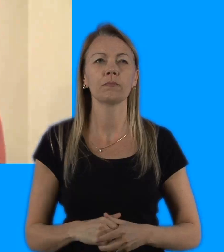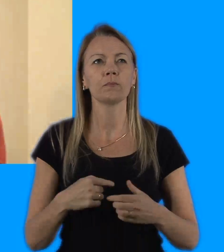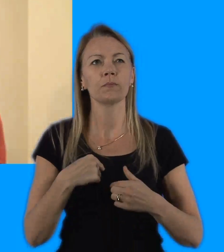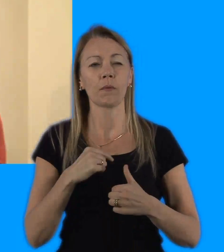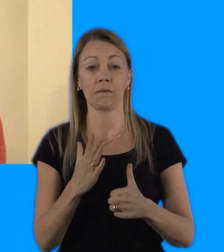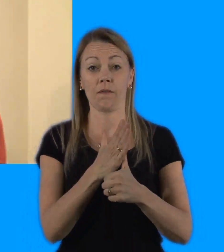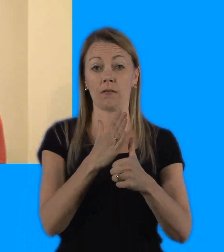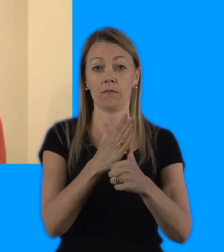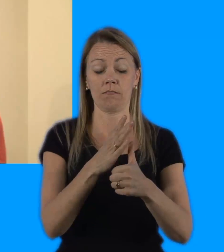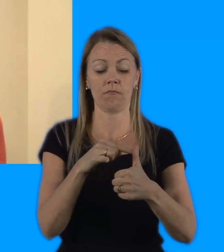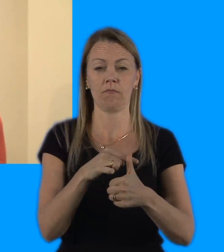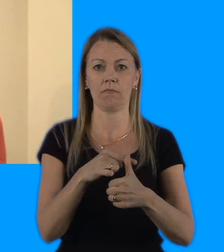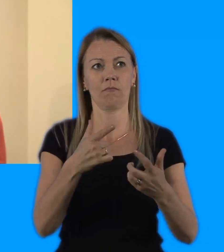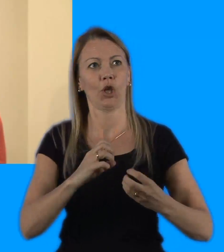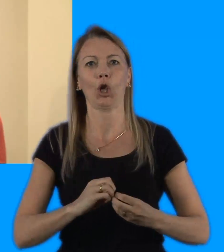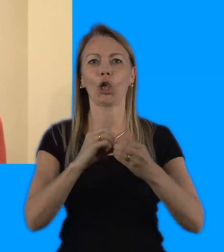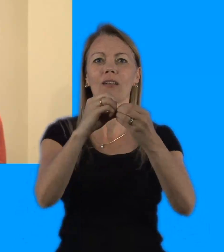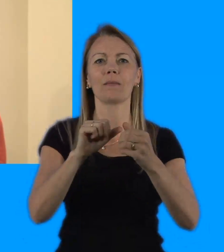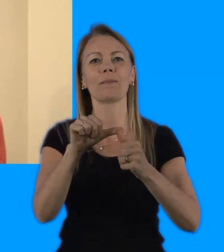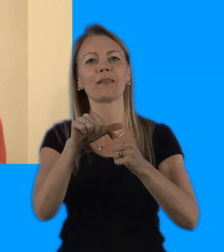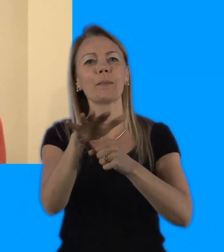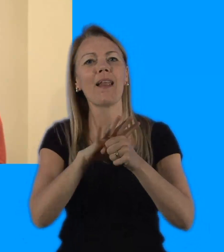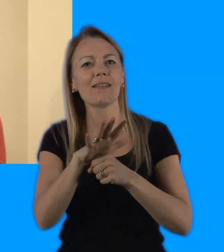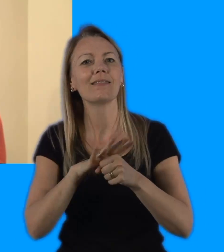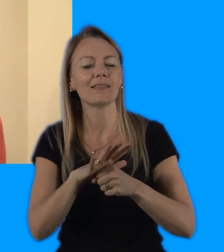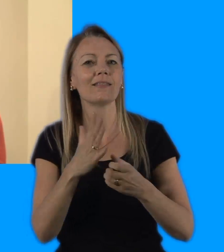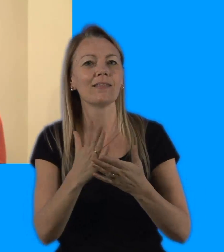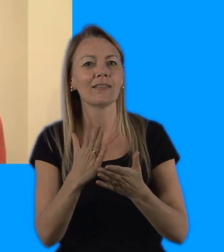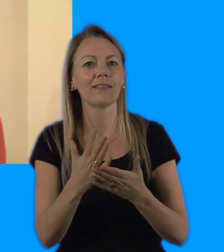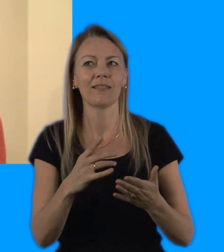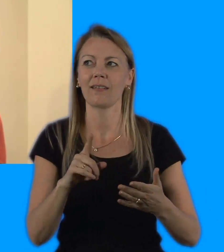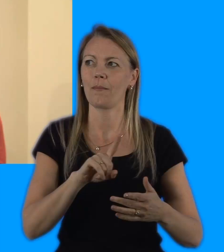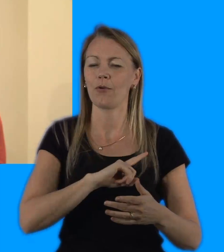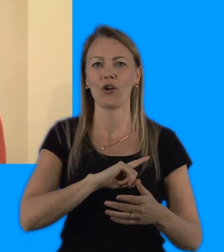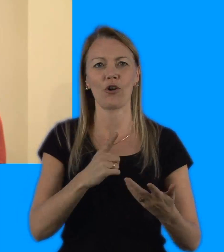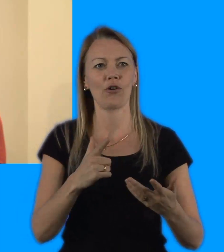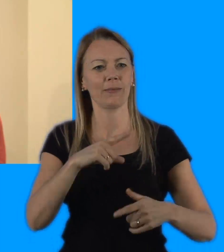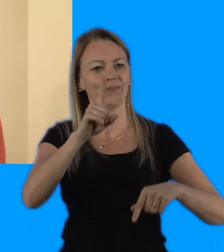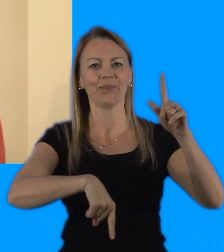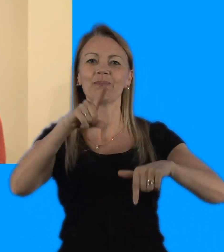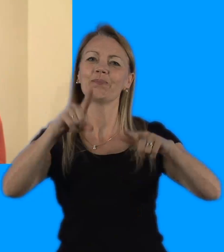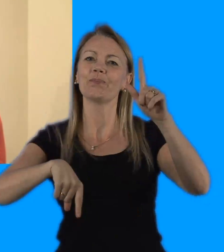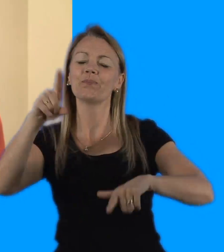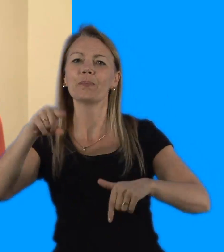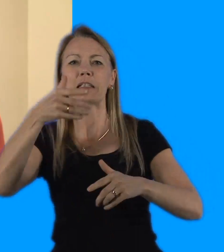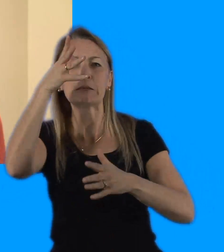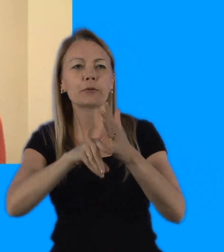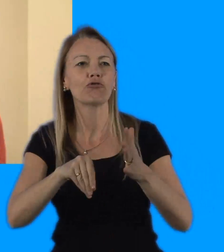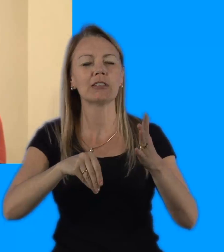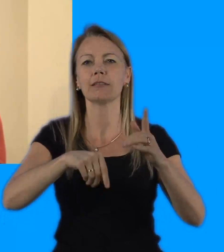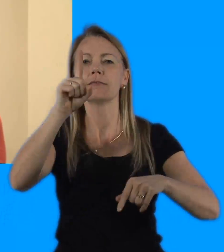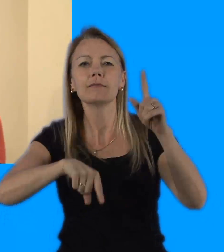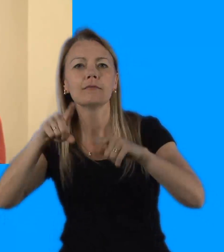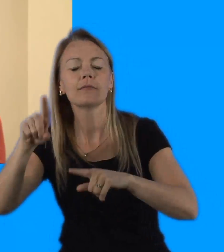I think for the first thing would be a much more creative place, because I think having a diversity of human